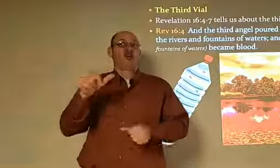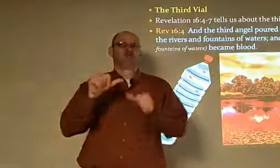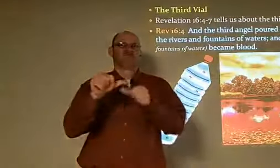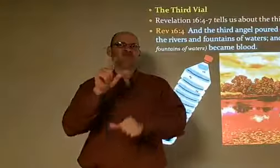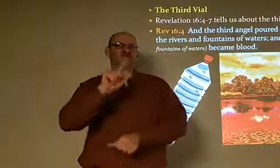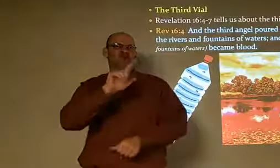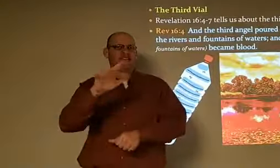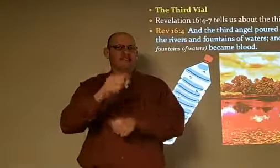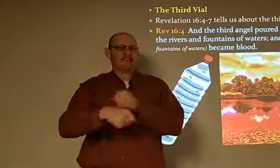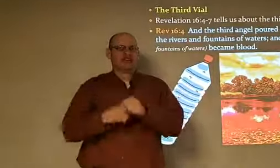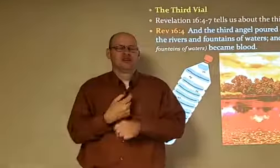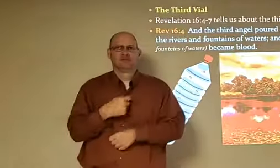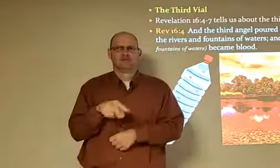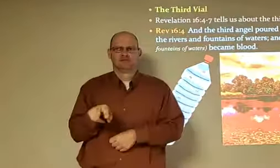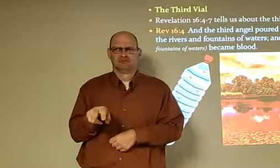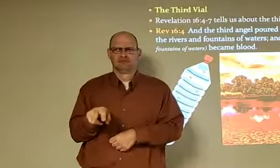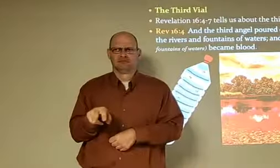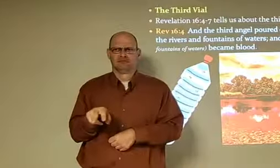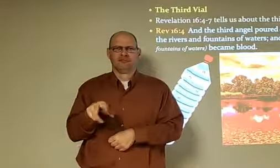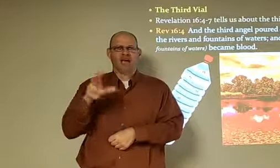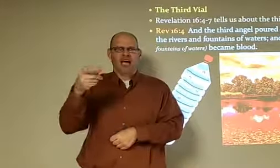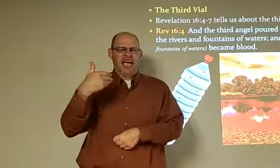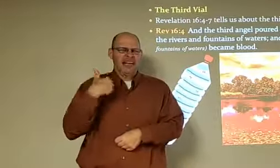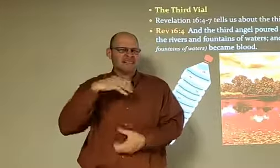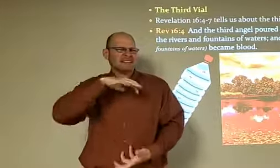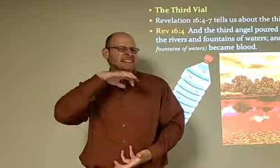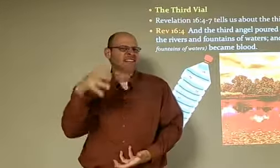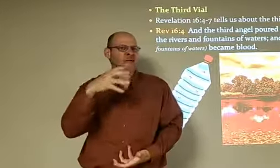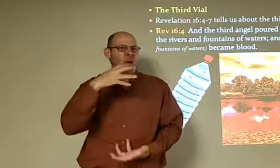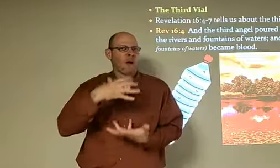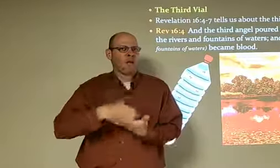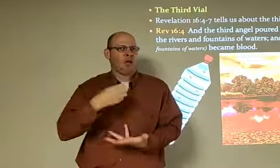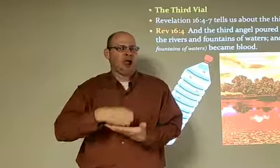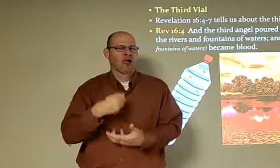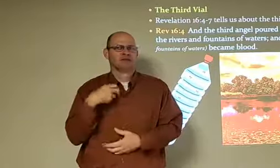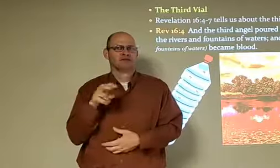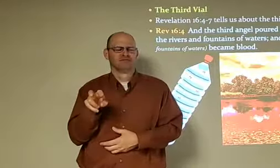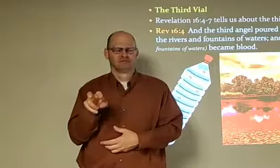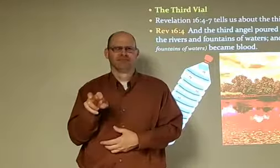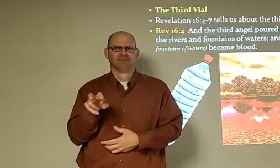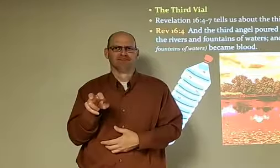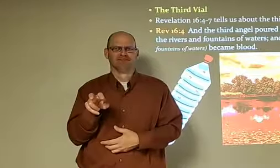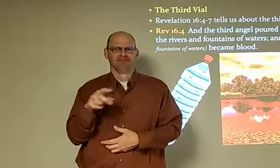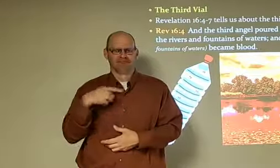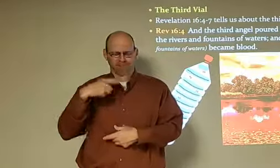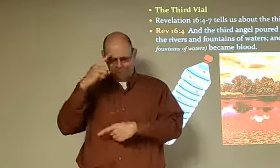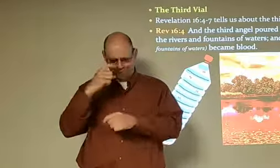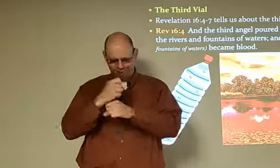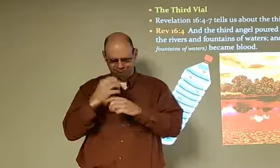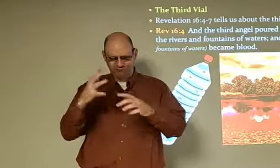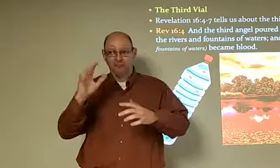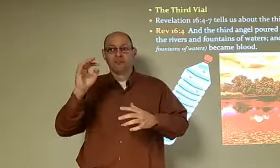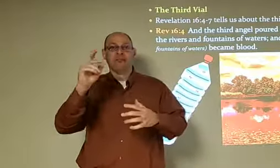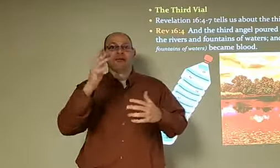storage amount that'll last for 25 years, and I looked at them, and I'm like, what? You have enough that'll last? I